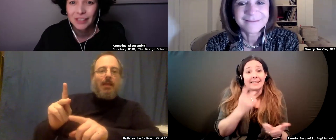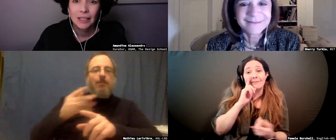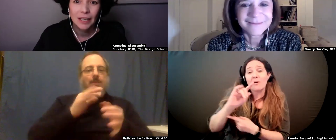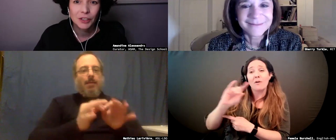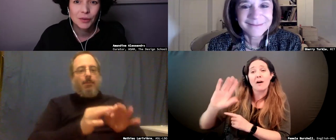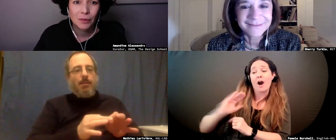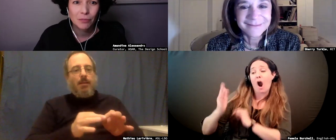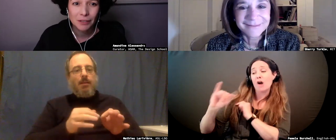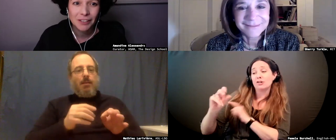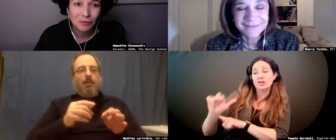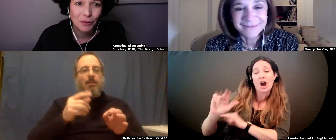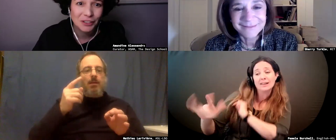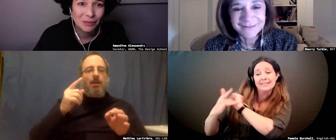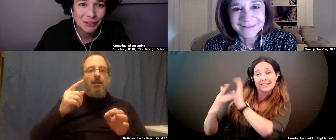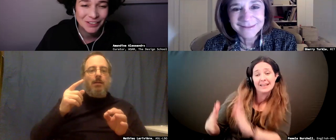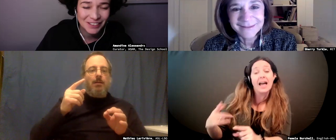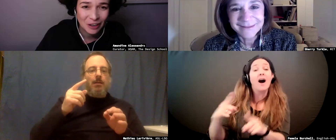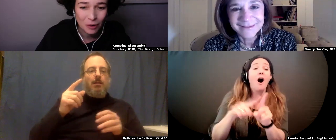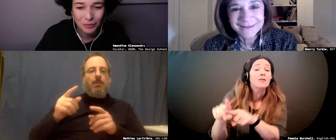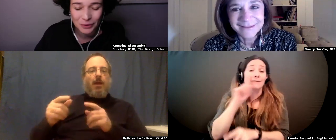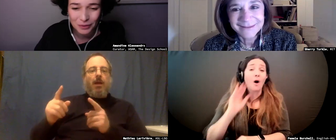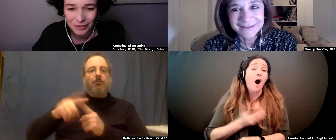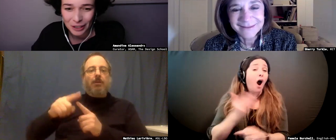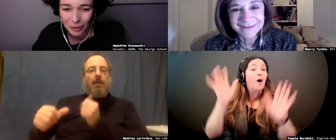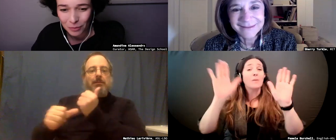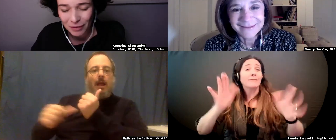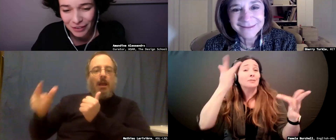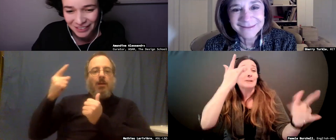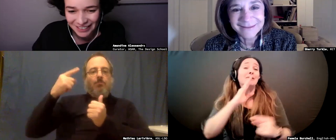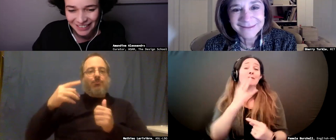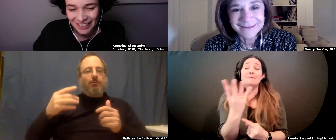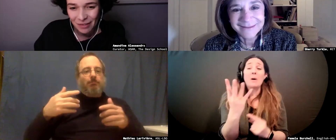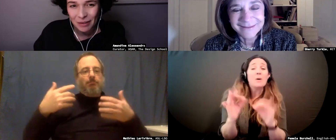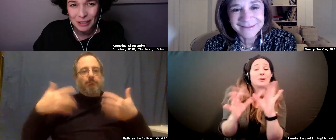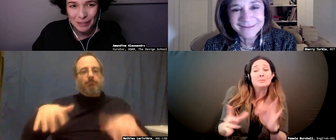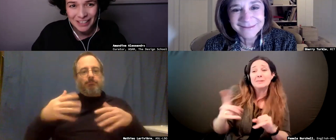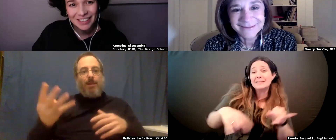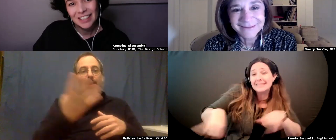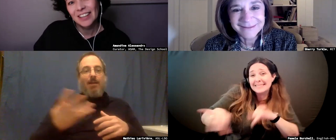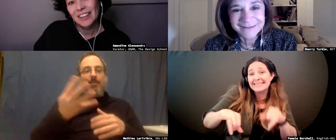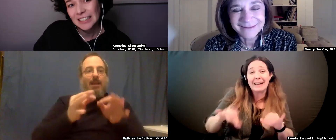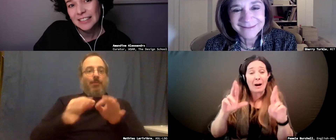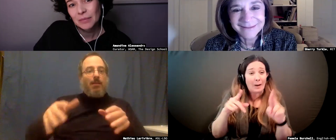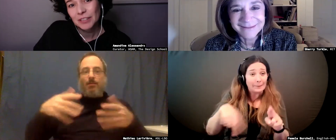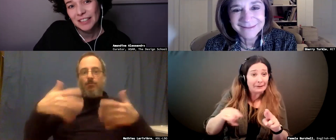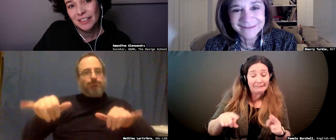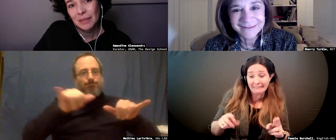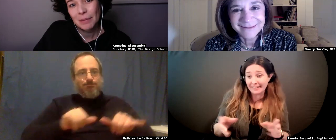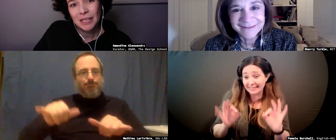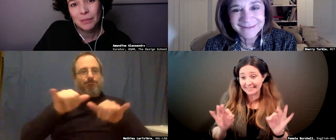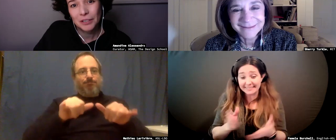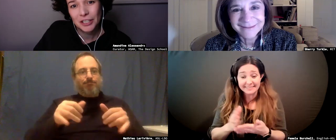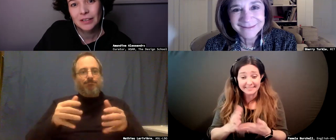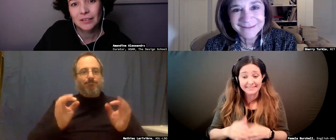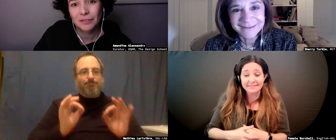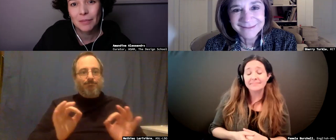help, and to our brilliant 4 interpreters. I hope you coped with our speed. Anissa Mustafa,